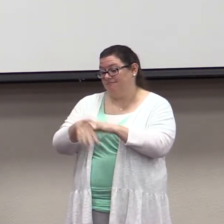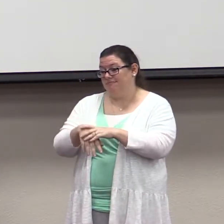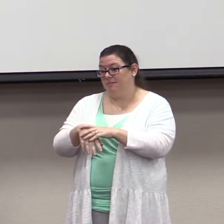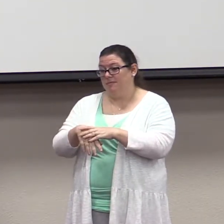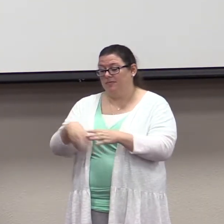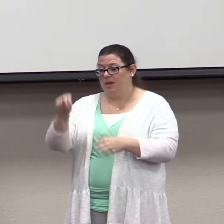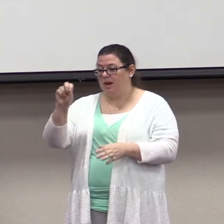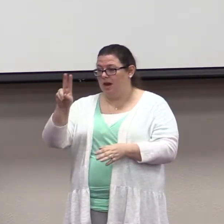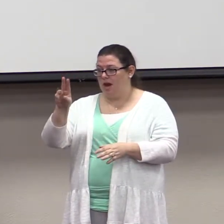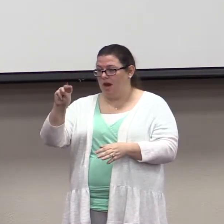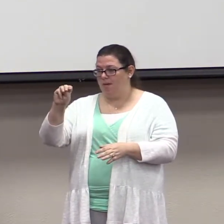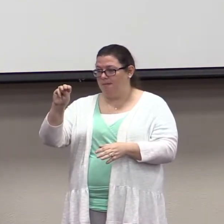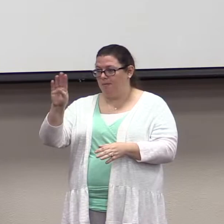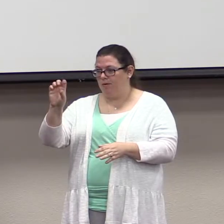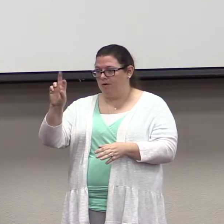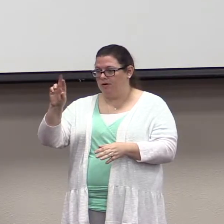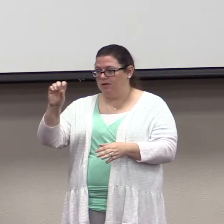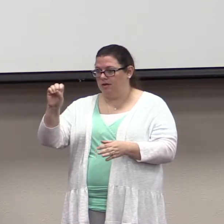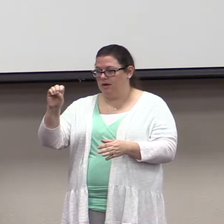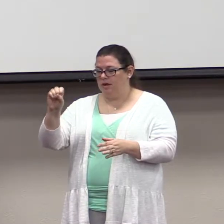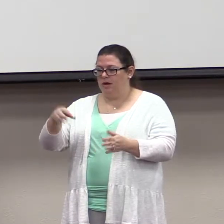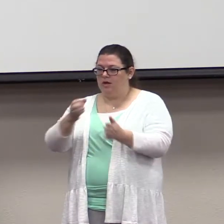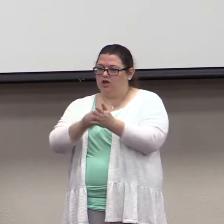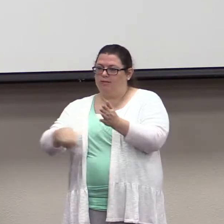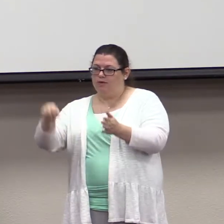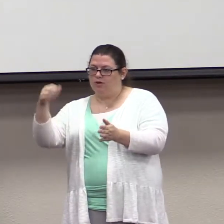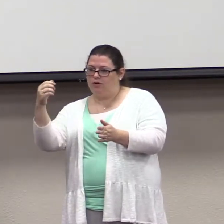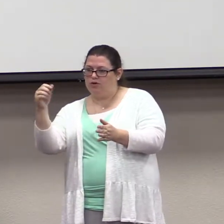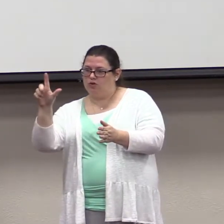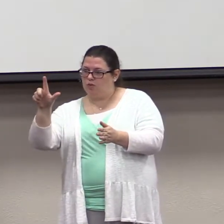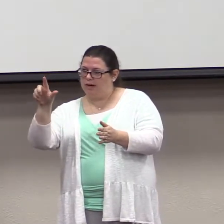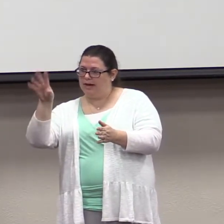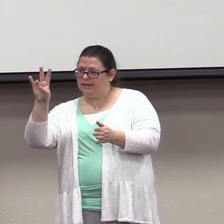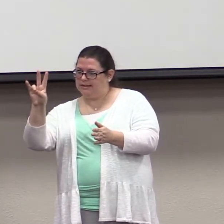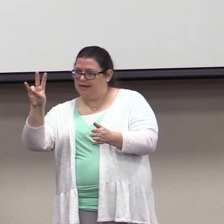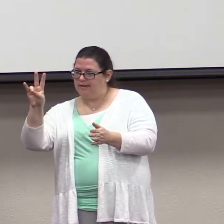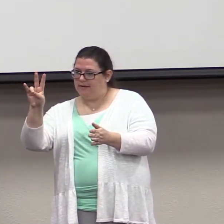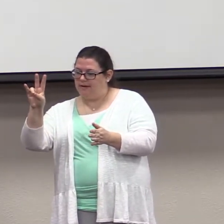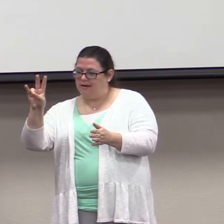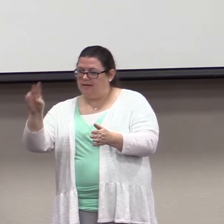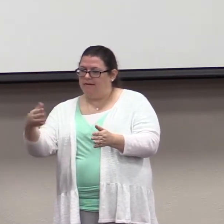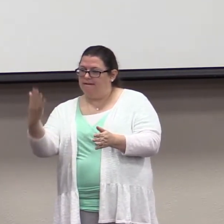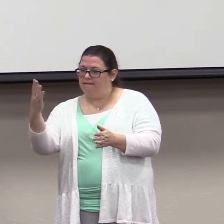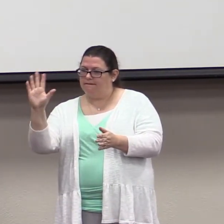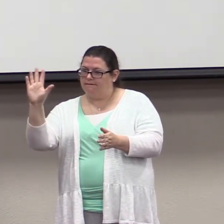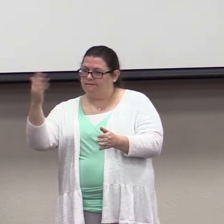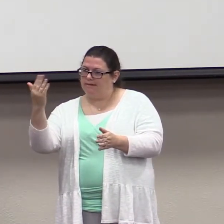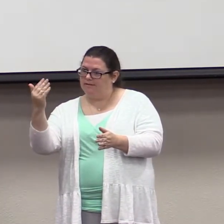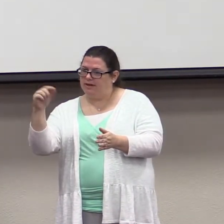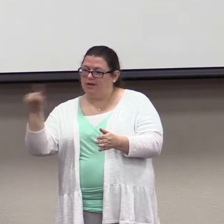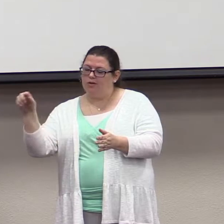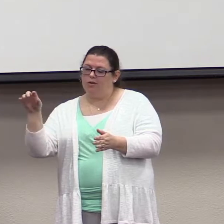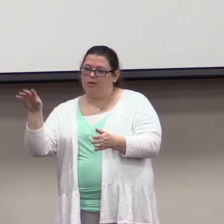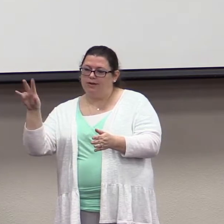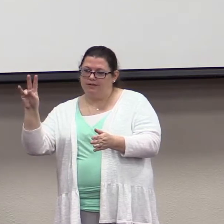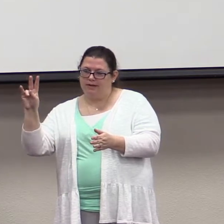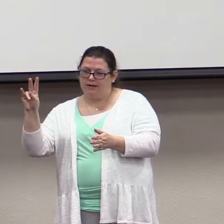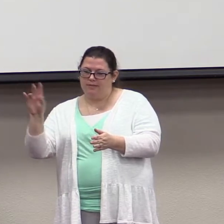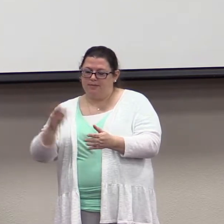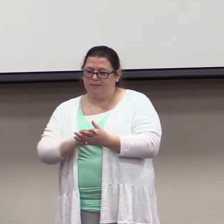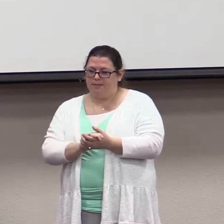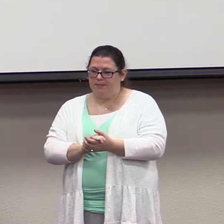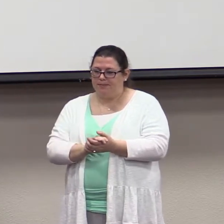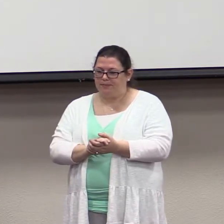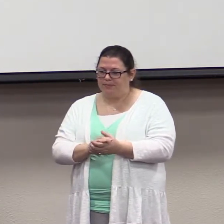through 17, and read what Moses had to say when he was faced with his own impending death. Numbers